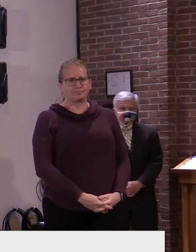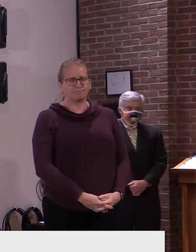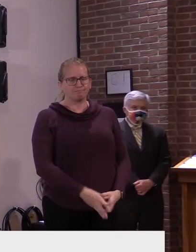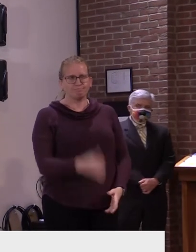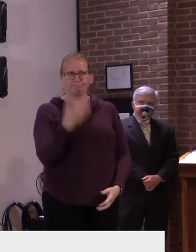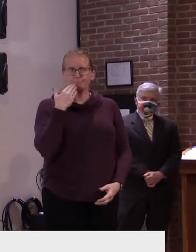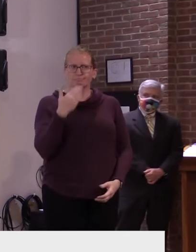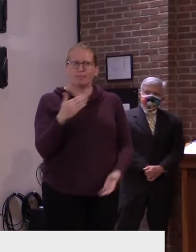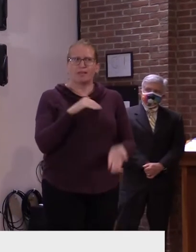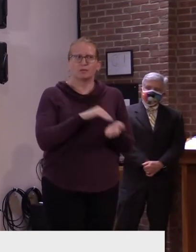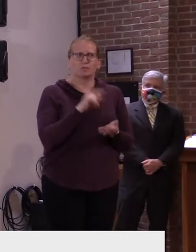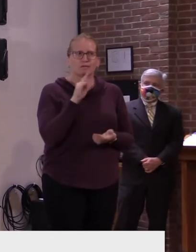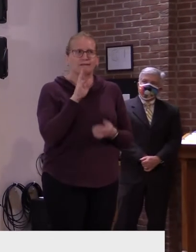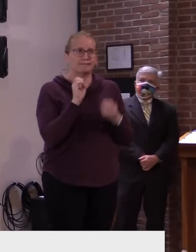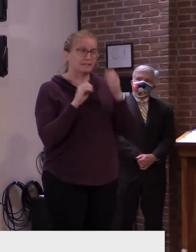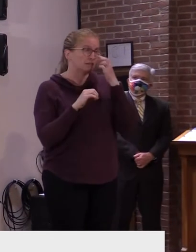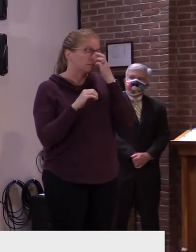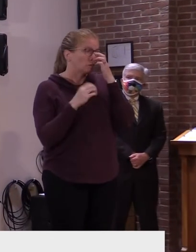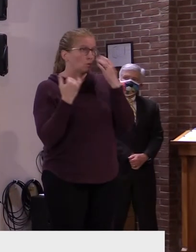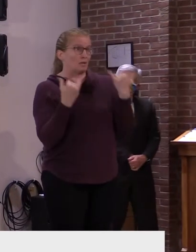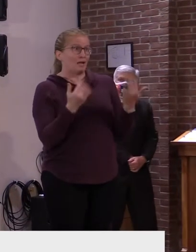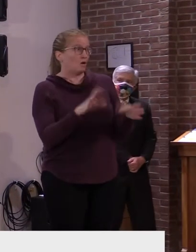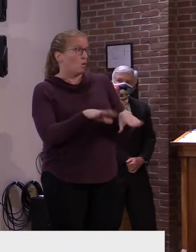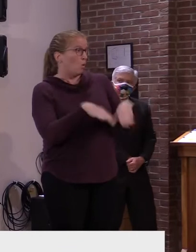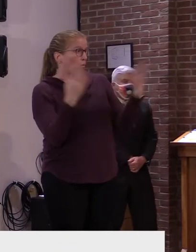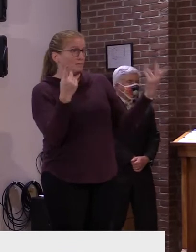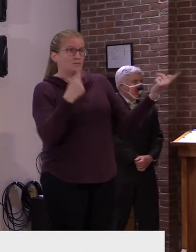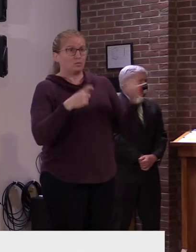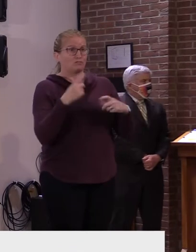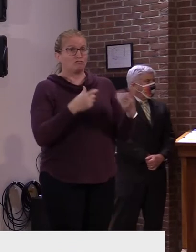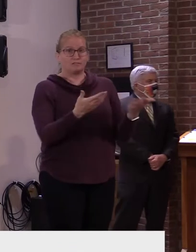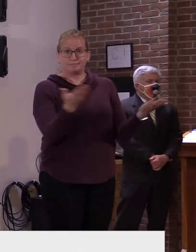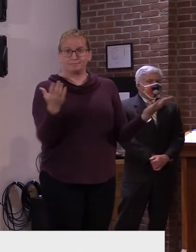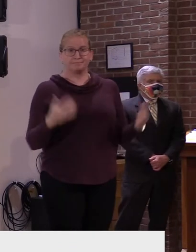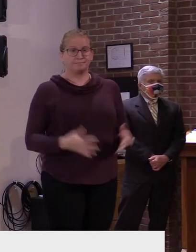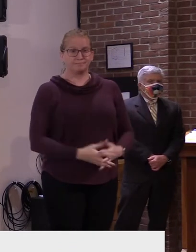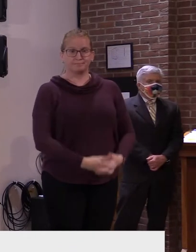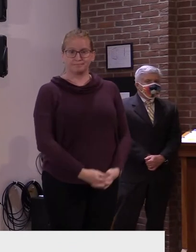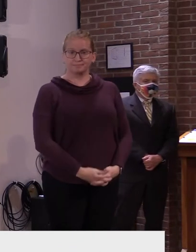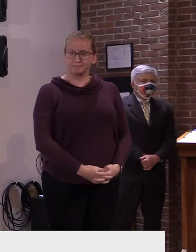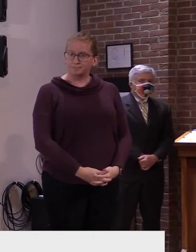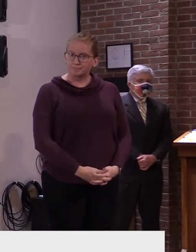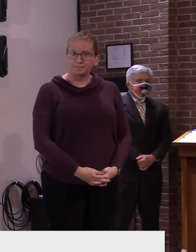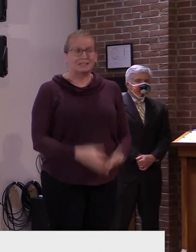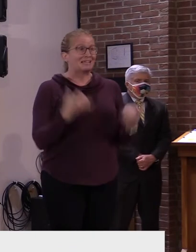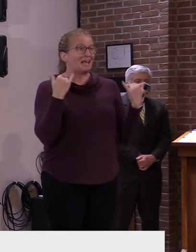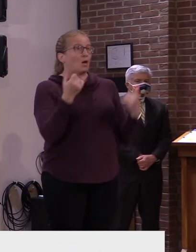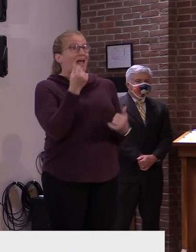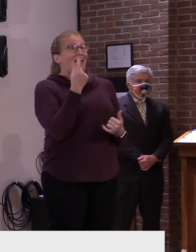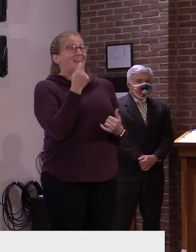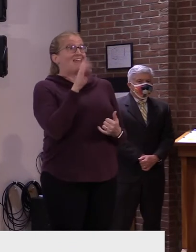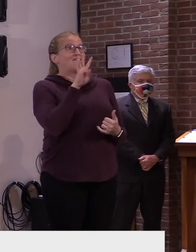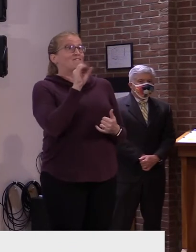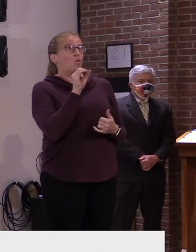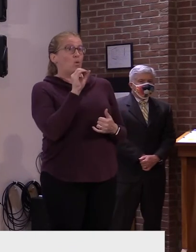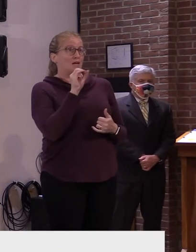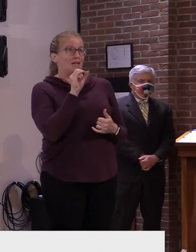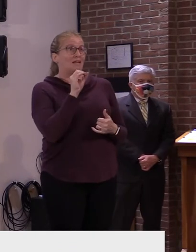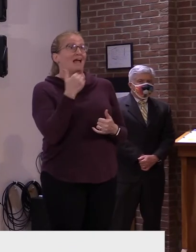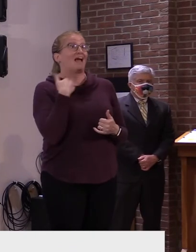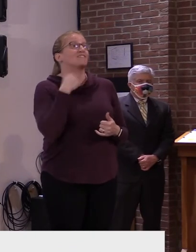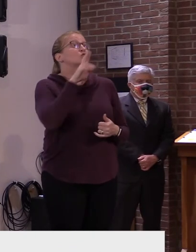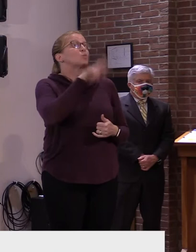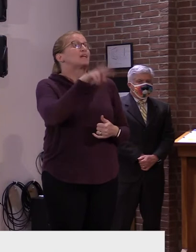thank you dr levine uh with that we'll open up for questions all right it's 11 40 and we have 22